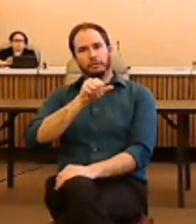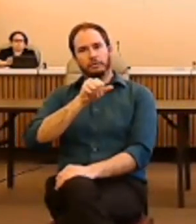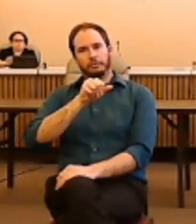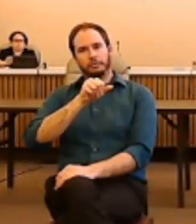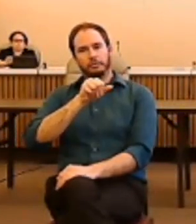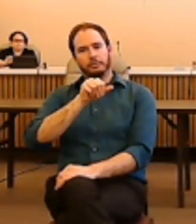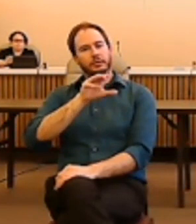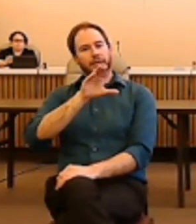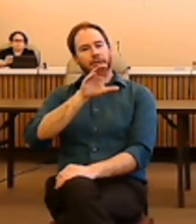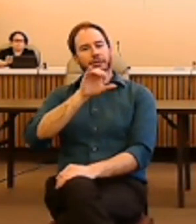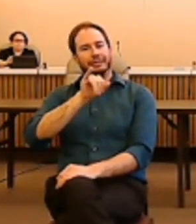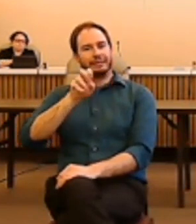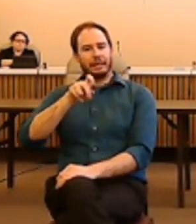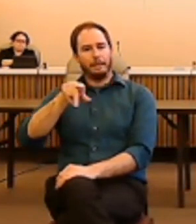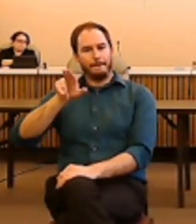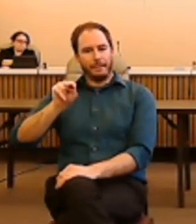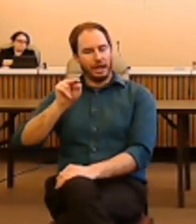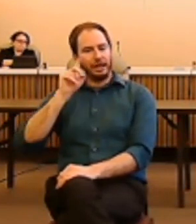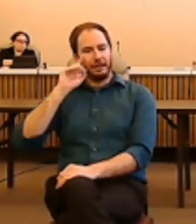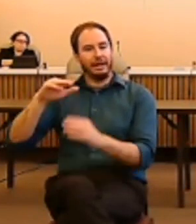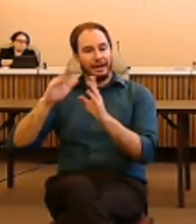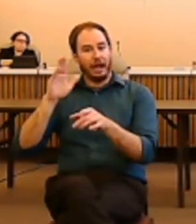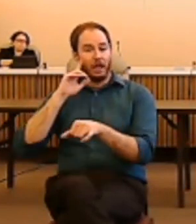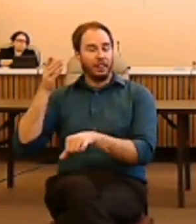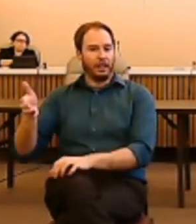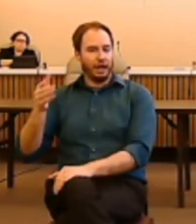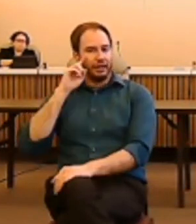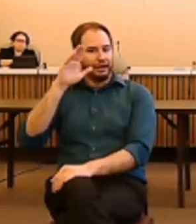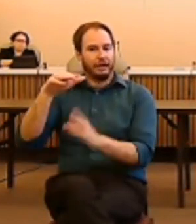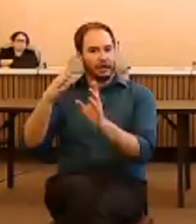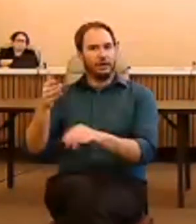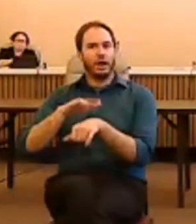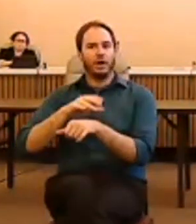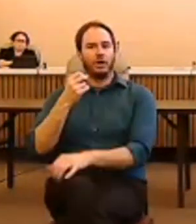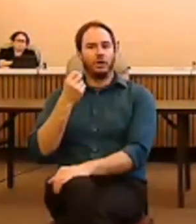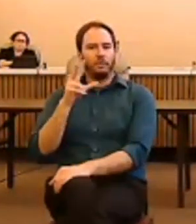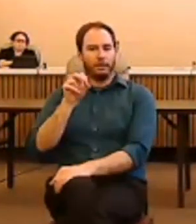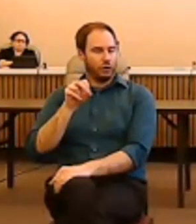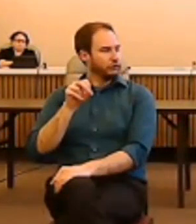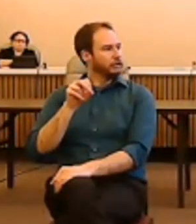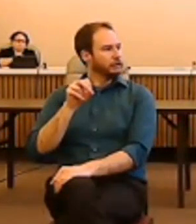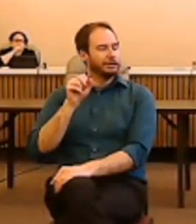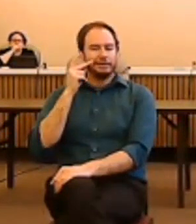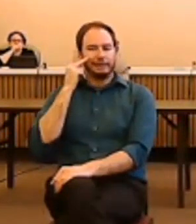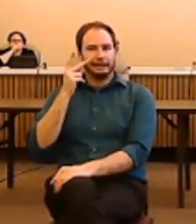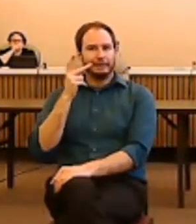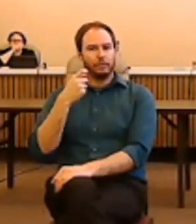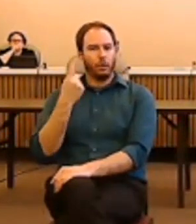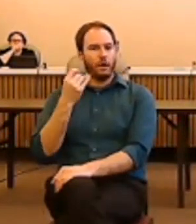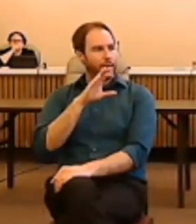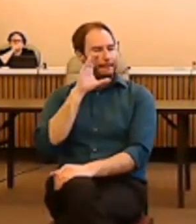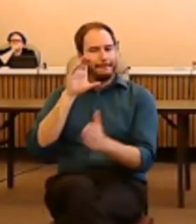looking? Aerial site plan, because I think his house is on the aerial site plan. Yeah, I'm at 1230, so you could see it from one of the